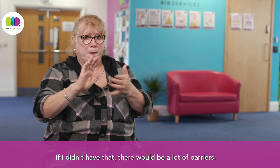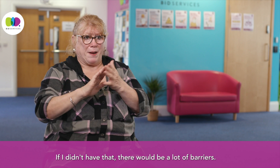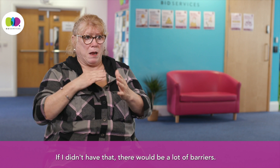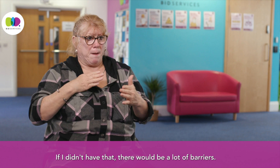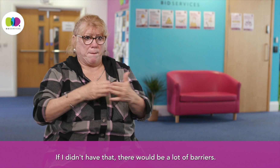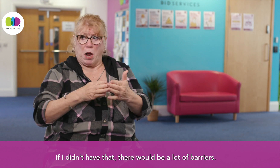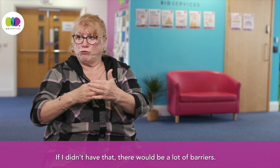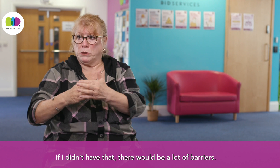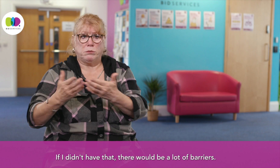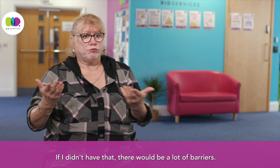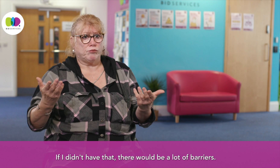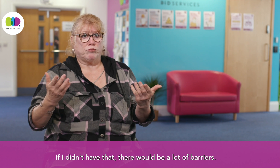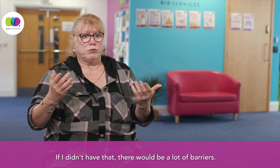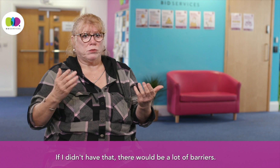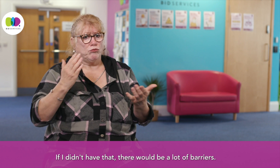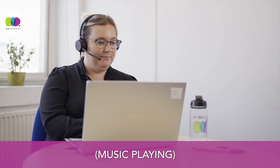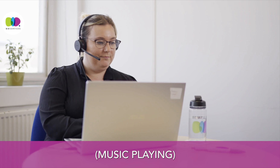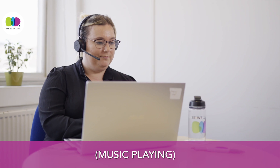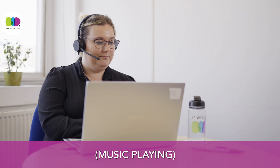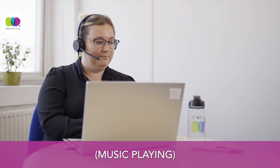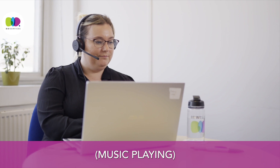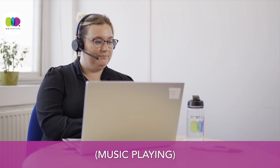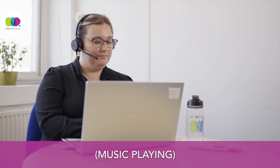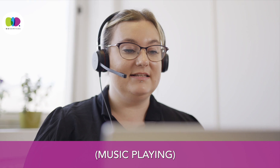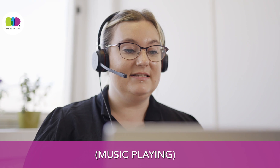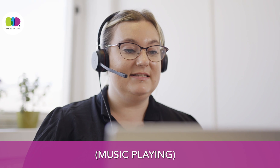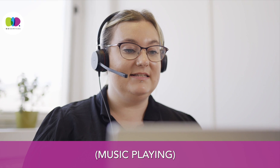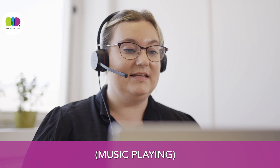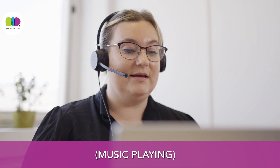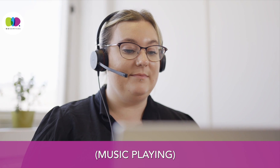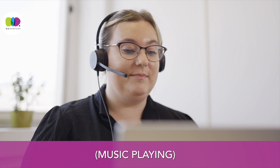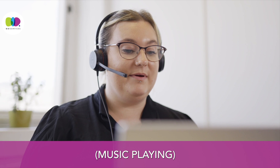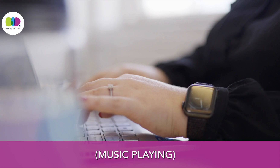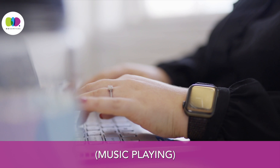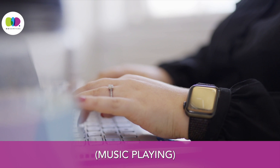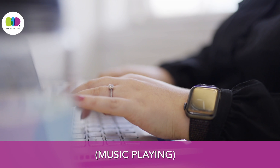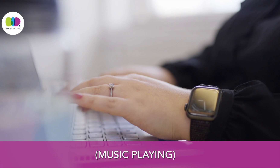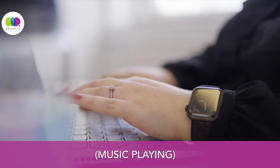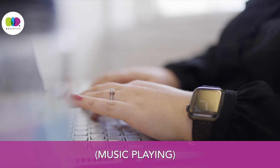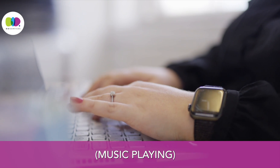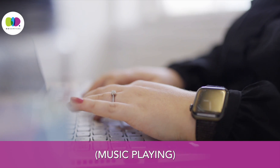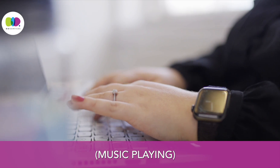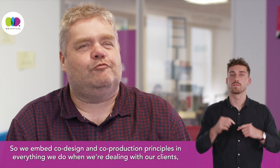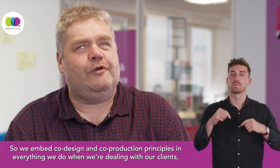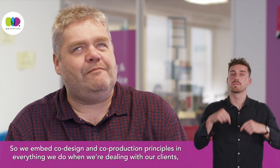didn't have that, there would be a lot of barriers. Close-up of a woman typing on a laptop and talking on her headset. So we